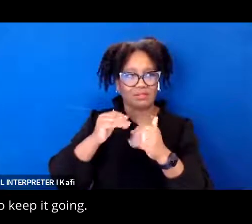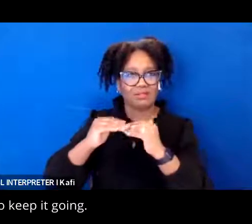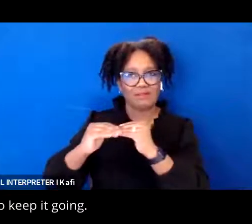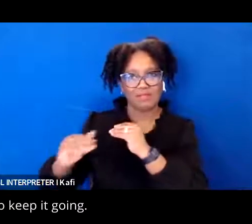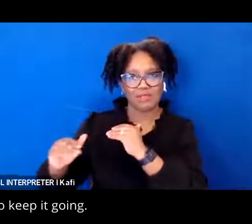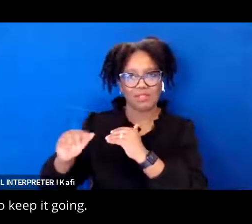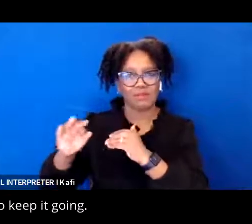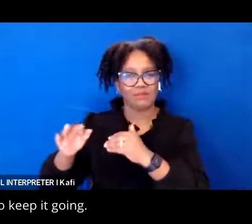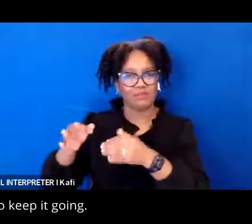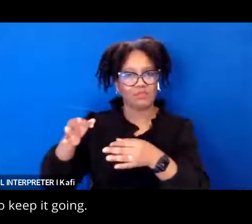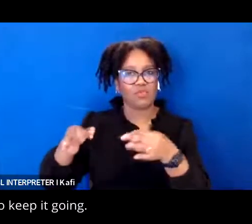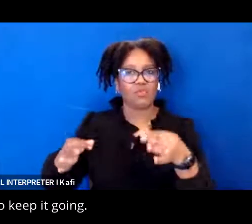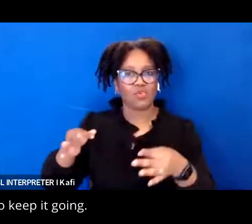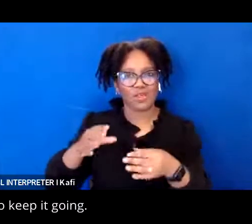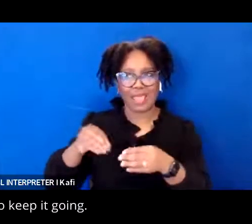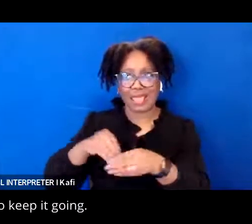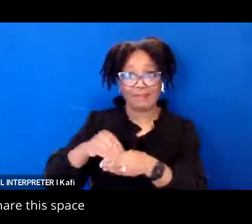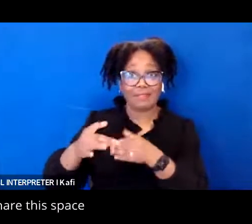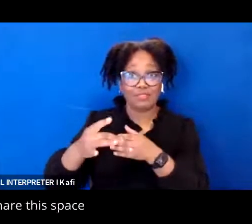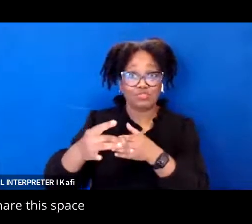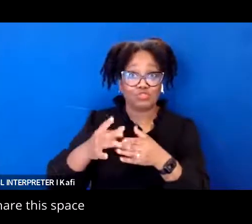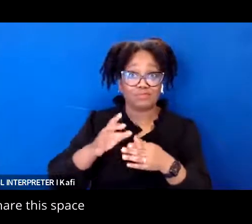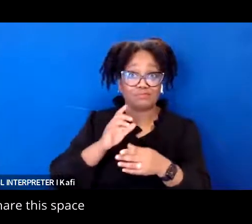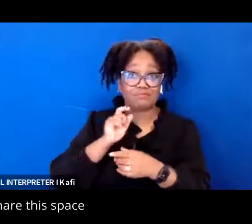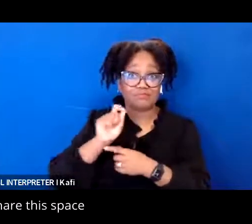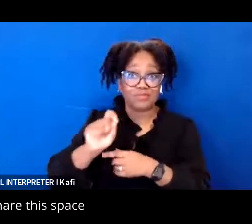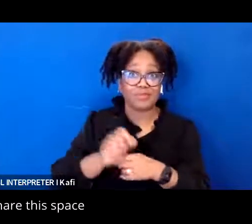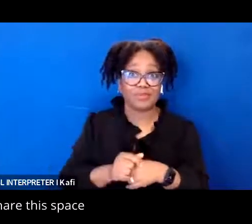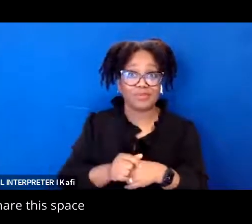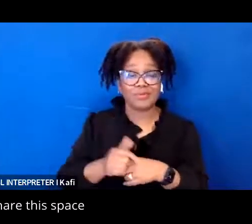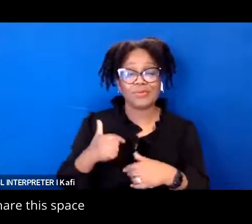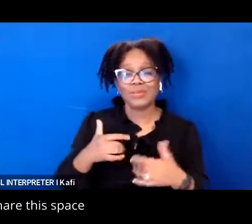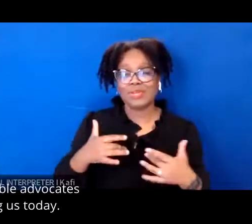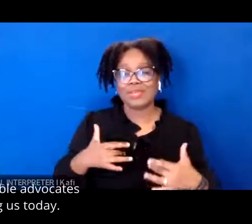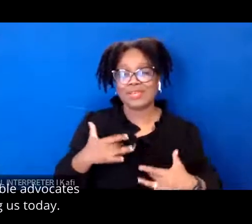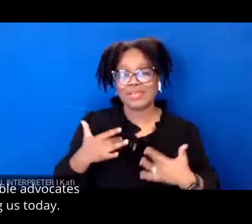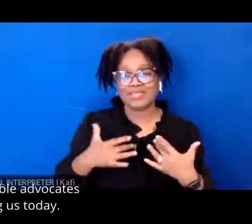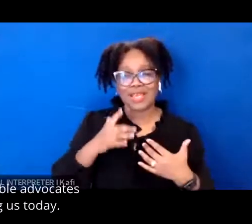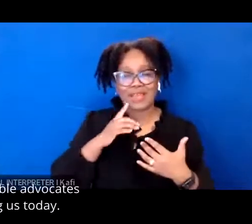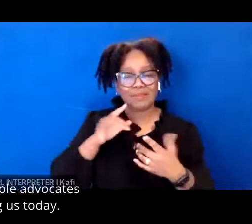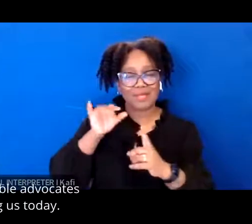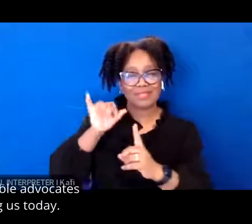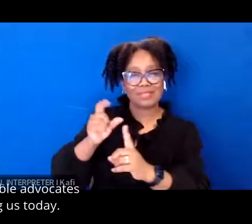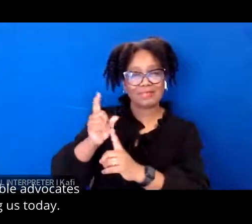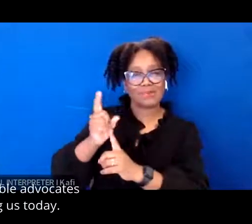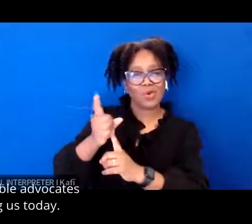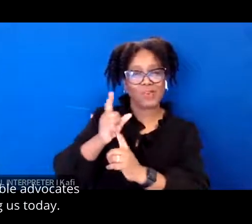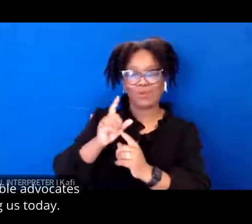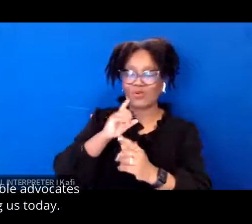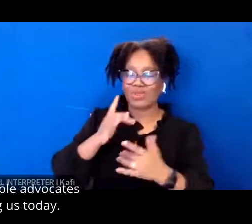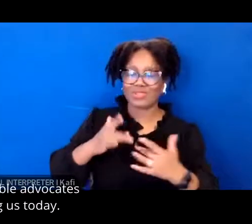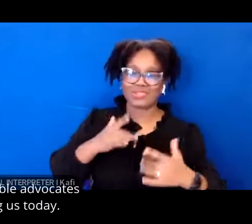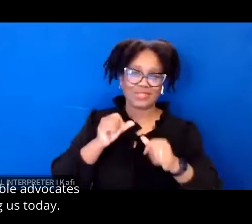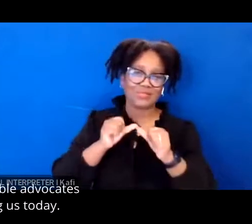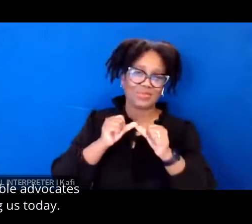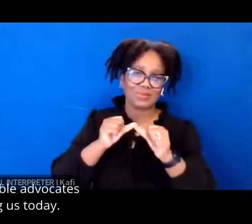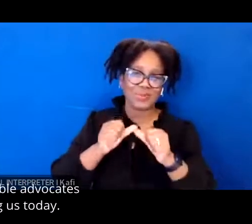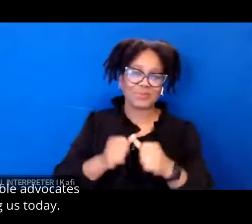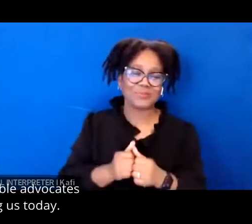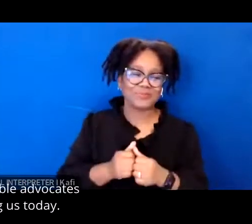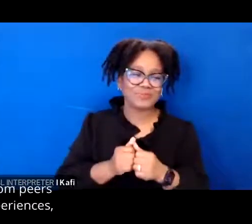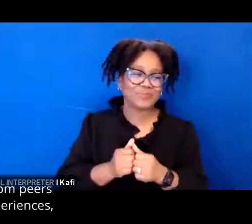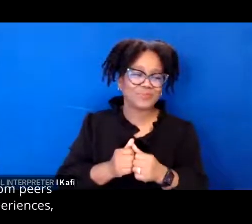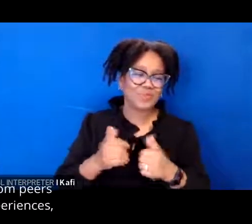we're excited to keep it going so i'm excited to share this space with these incredible advocates that are joining us